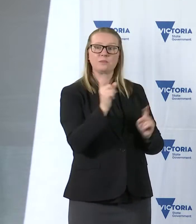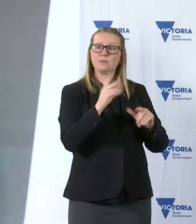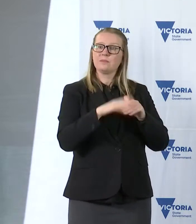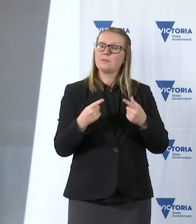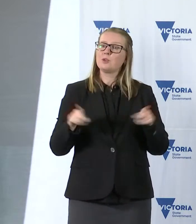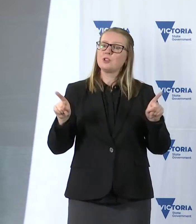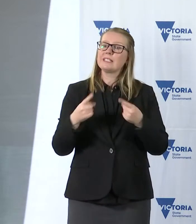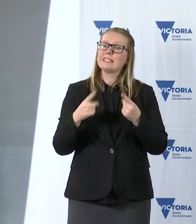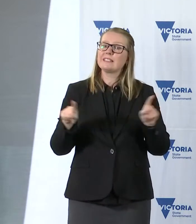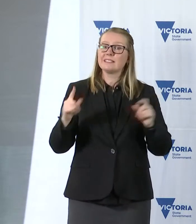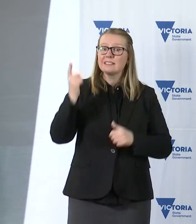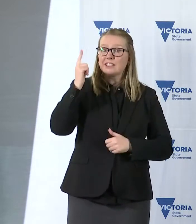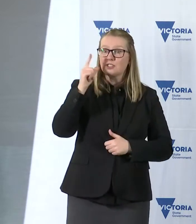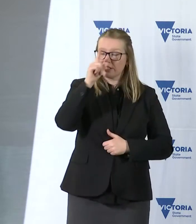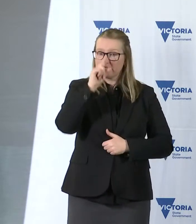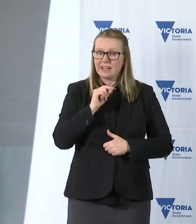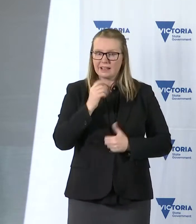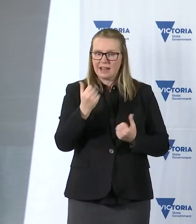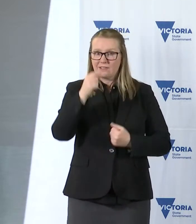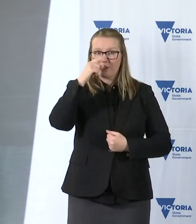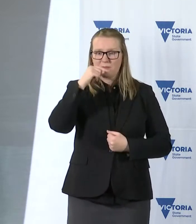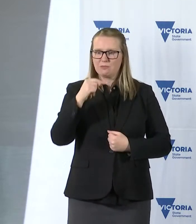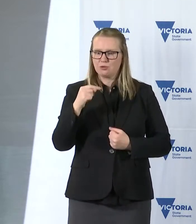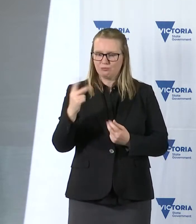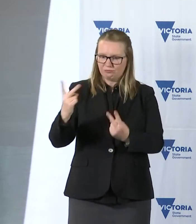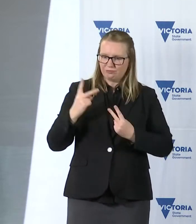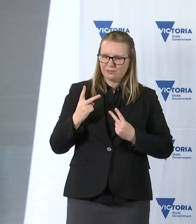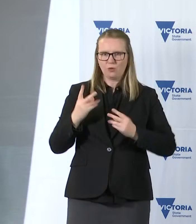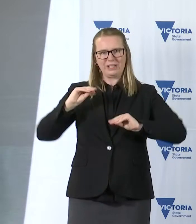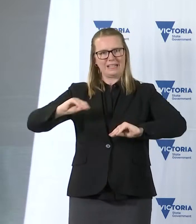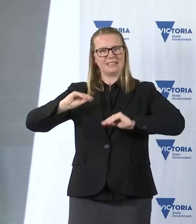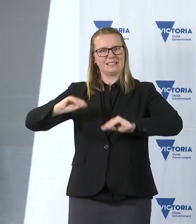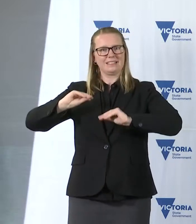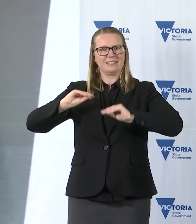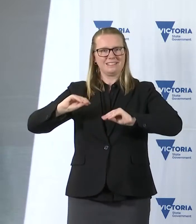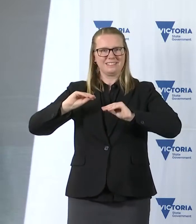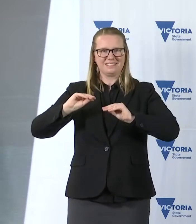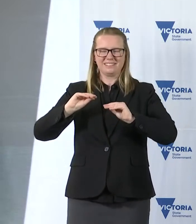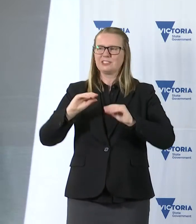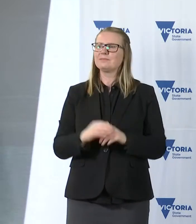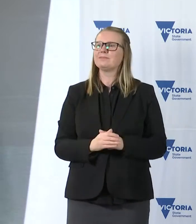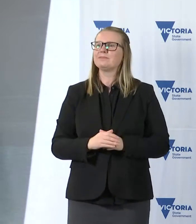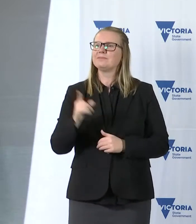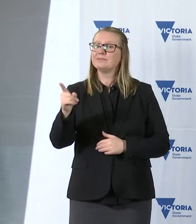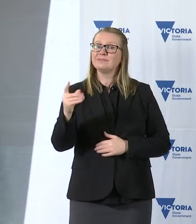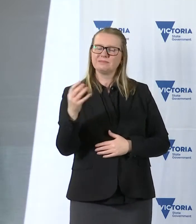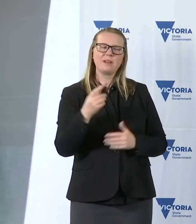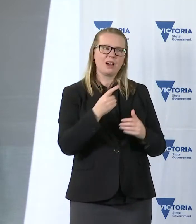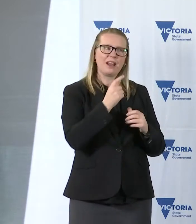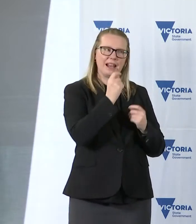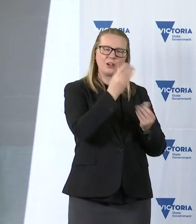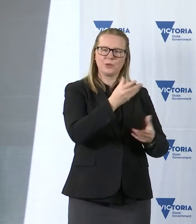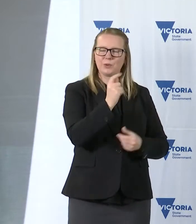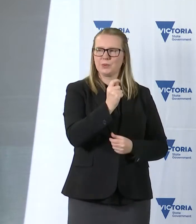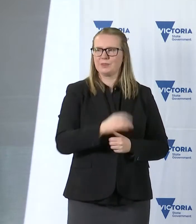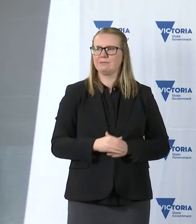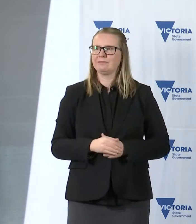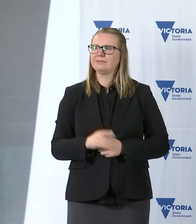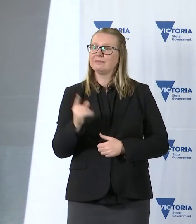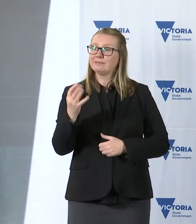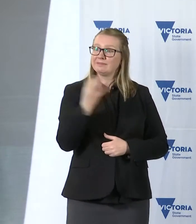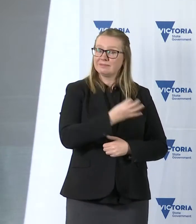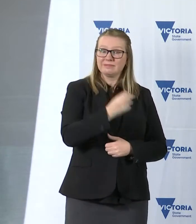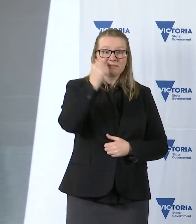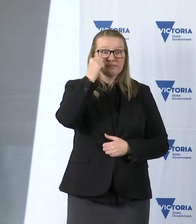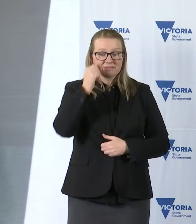students to their homes? I'll come back to you on that one as well. How long was the infectious period for this latest case, and are you expecting many